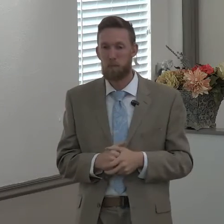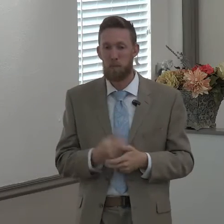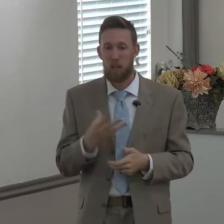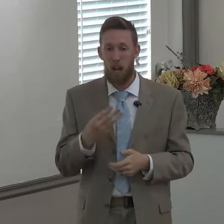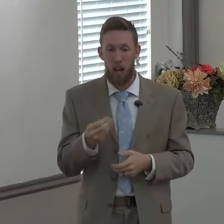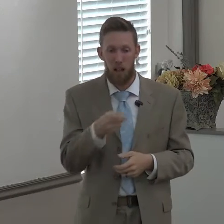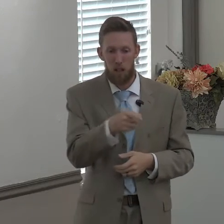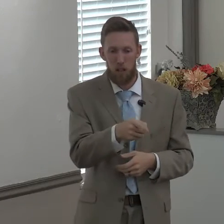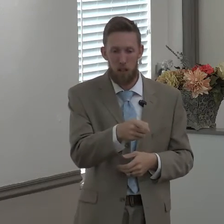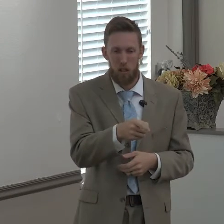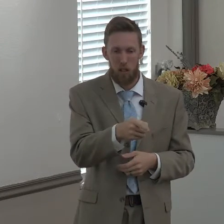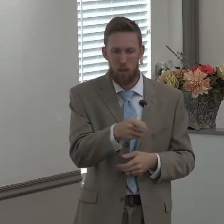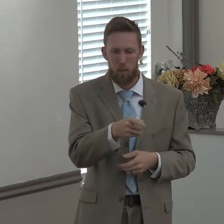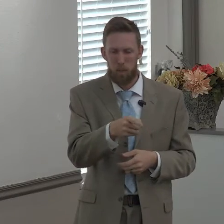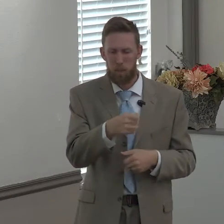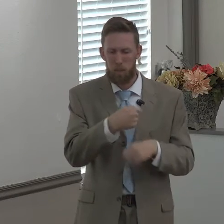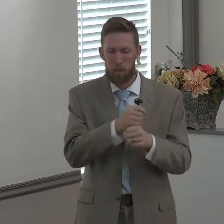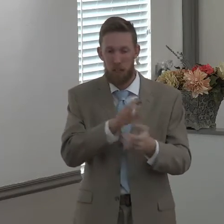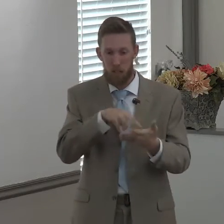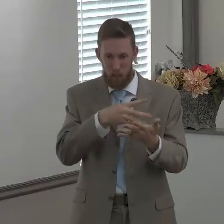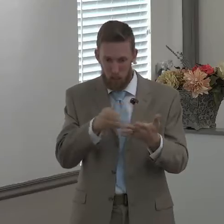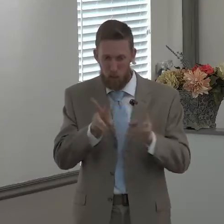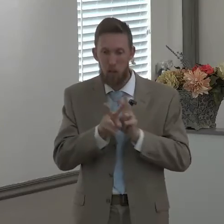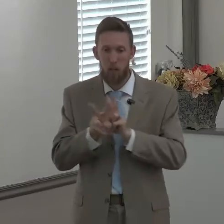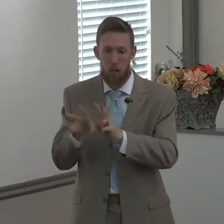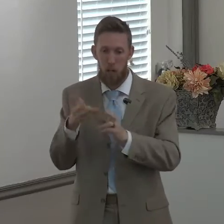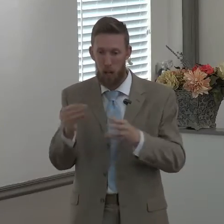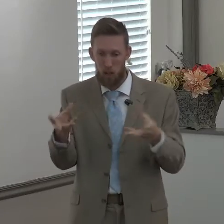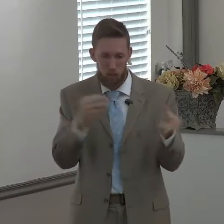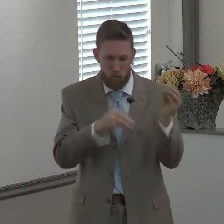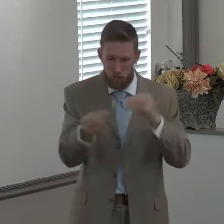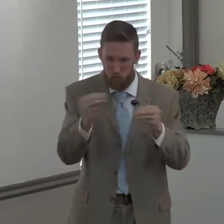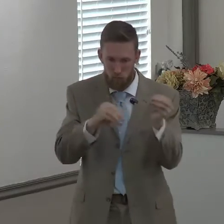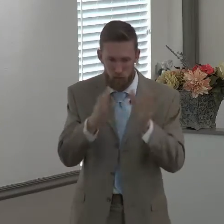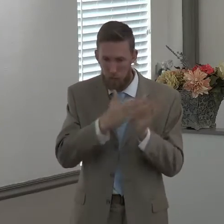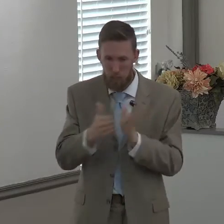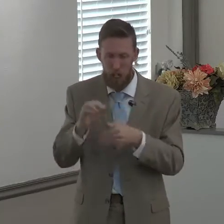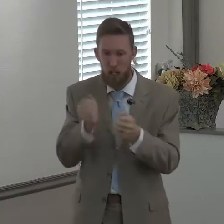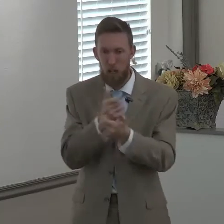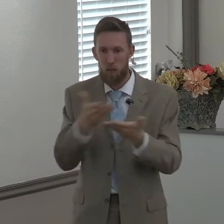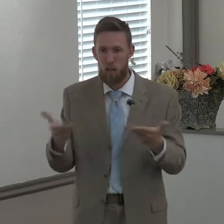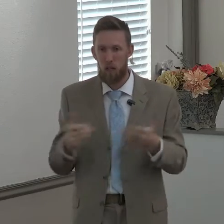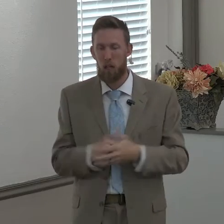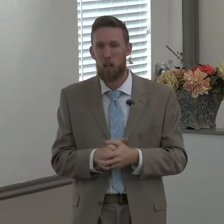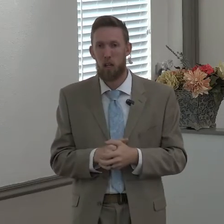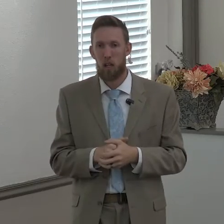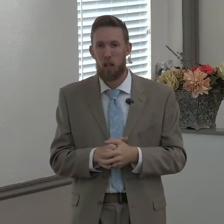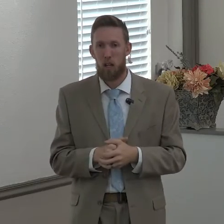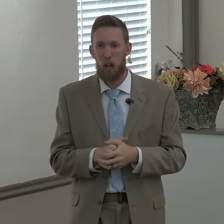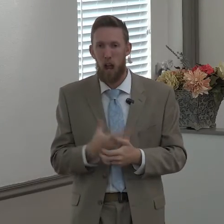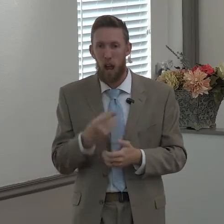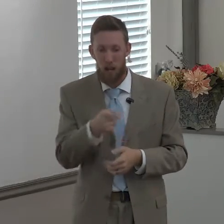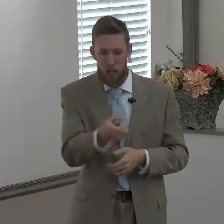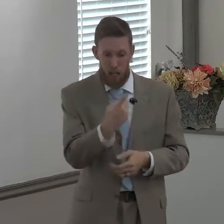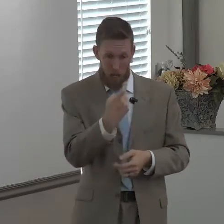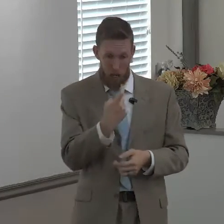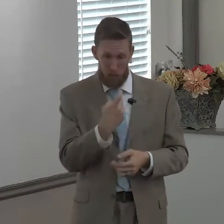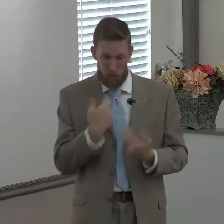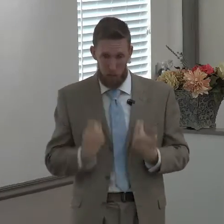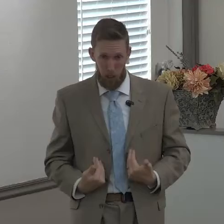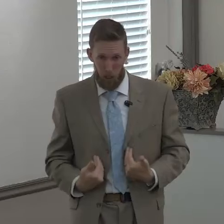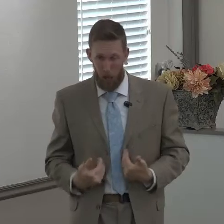And so the funeral director said, how would you like your name listed? Would you like it to be Dr.